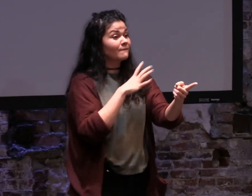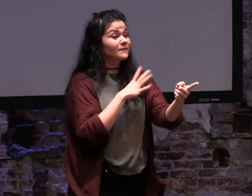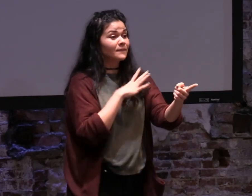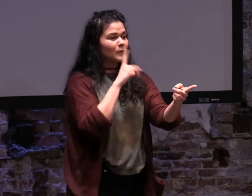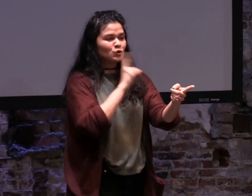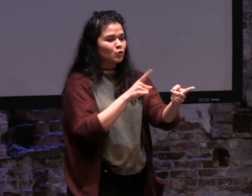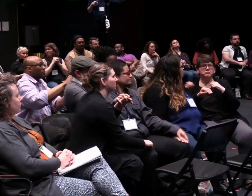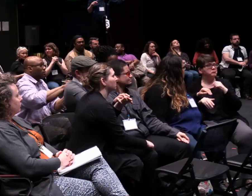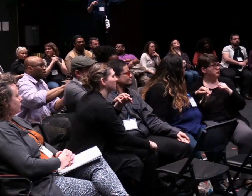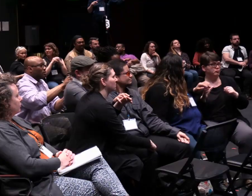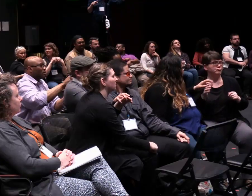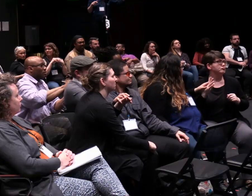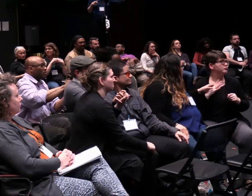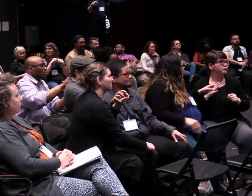I acknowledge your question,